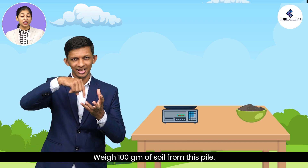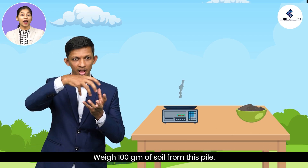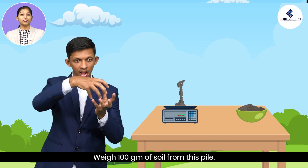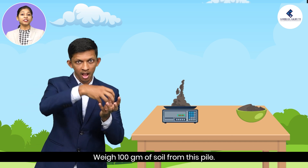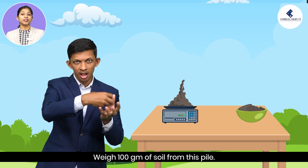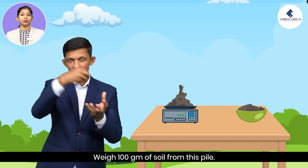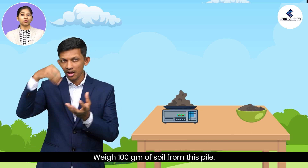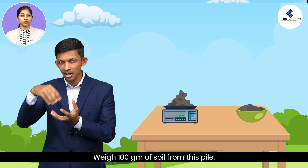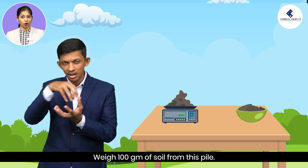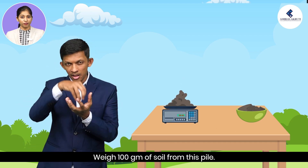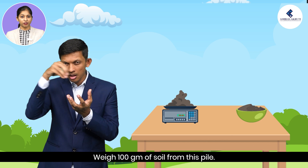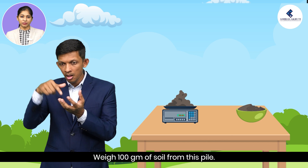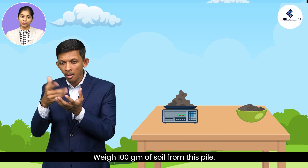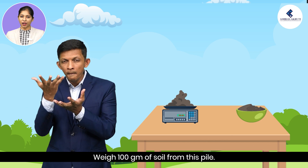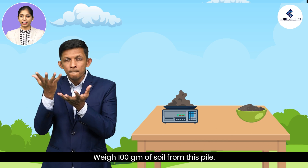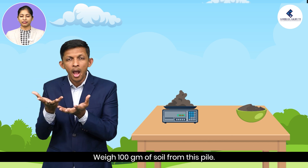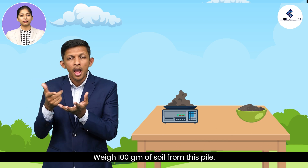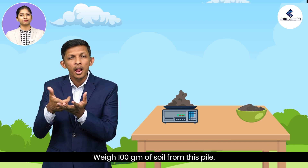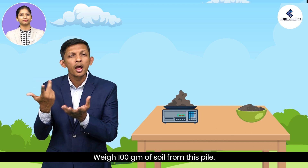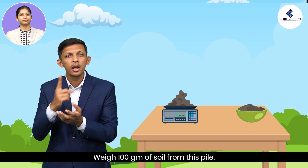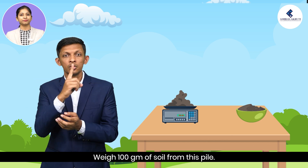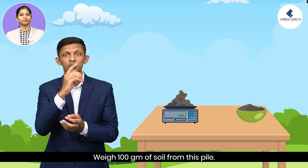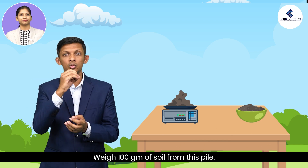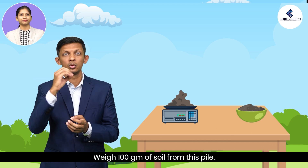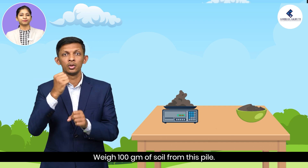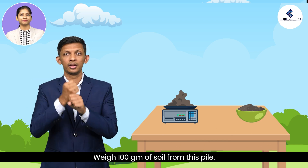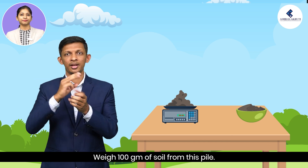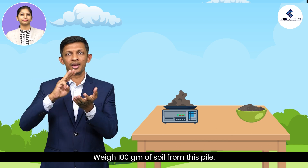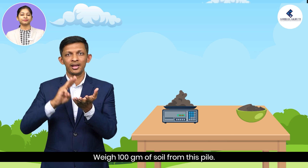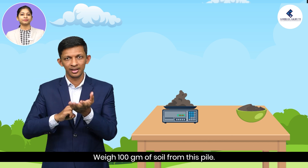Weigh 100 grams of soil from this pile.